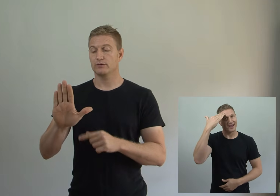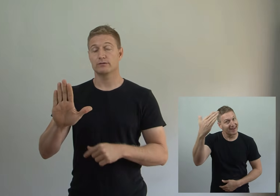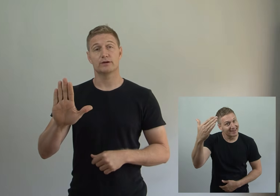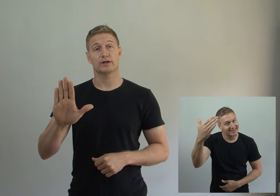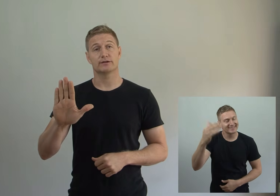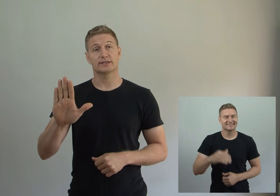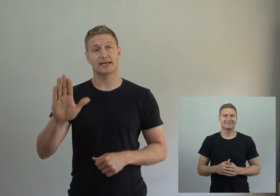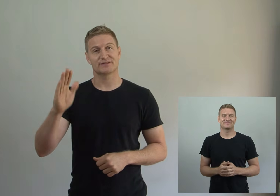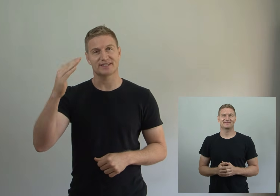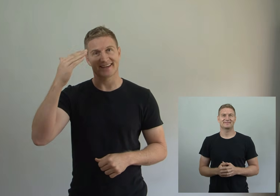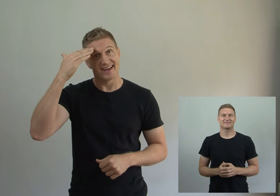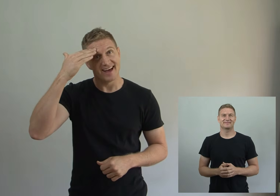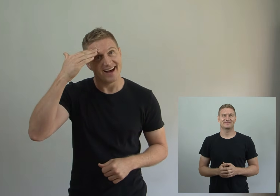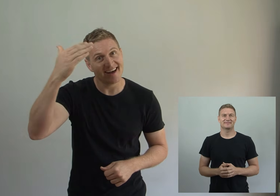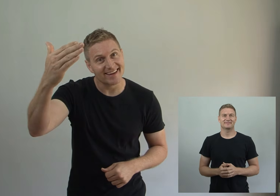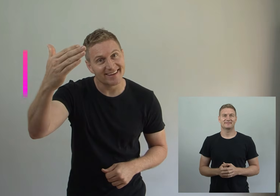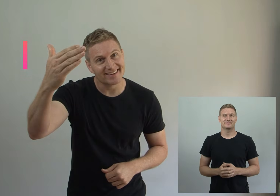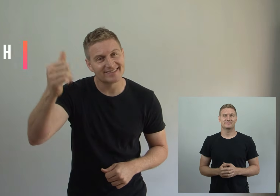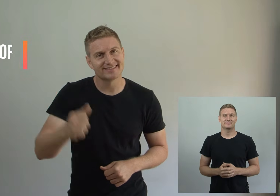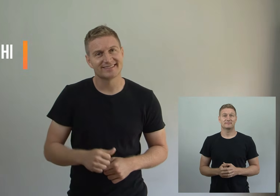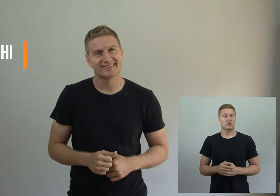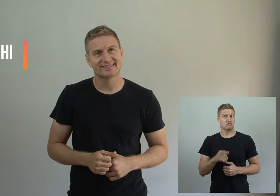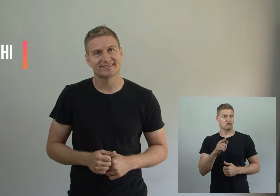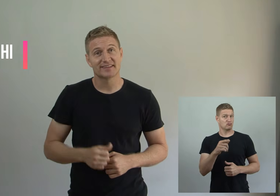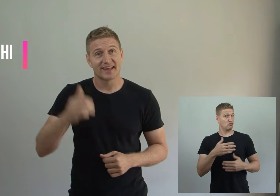Also, you can use these hands for saying, hi,